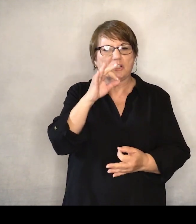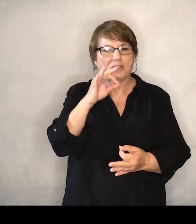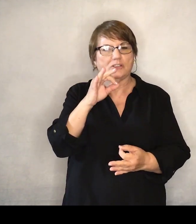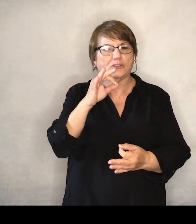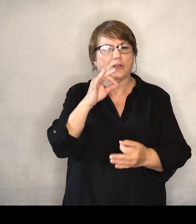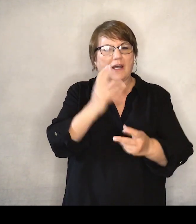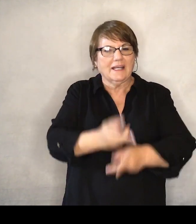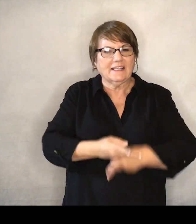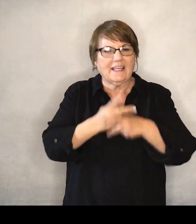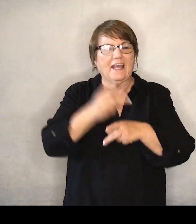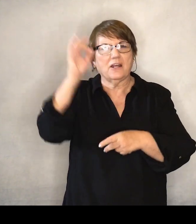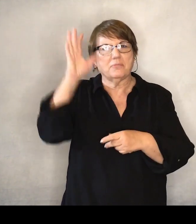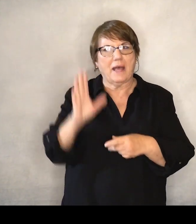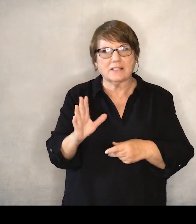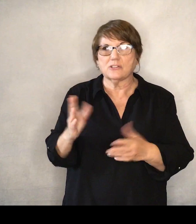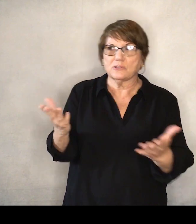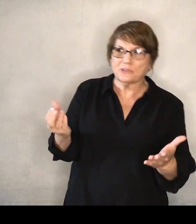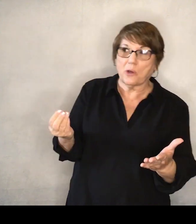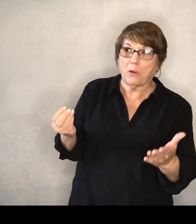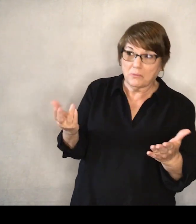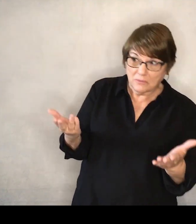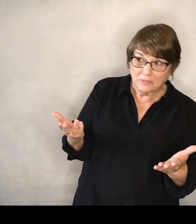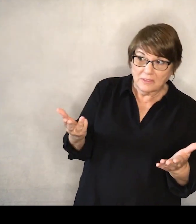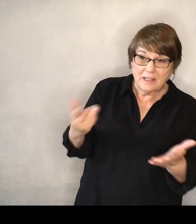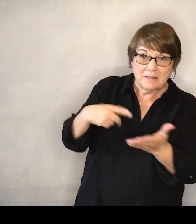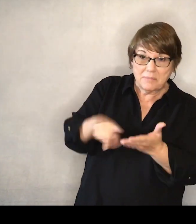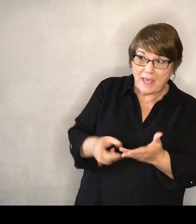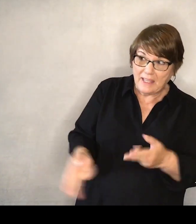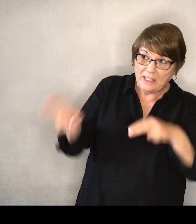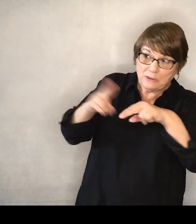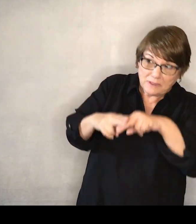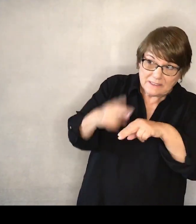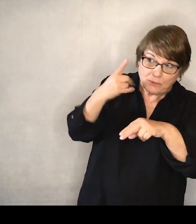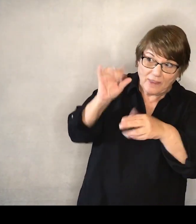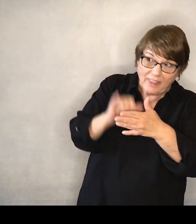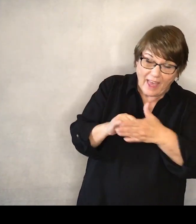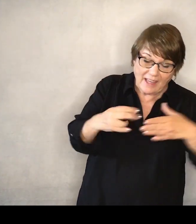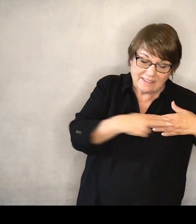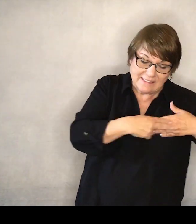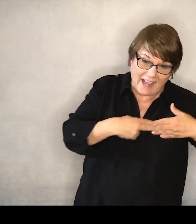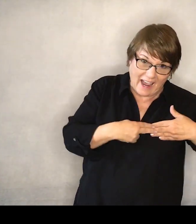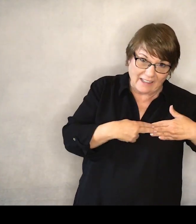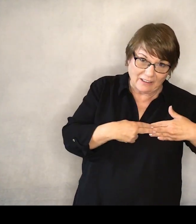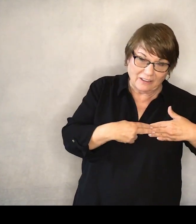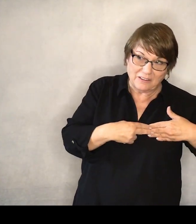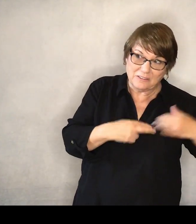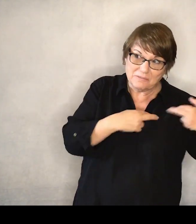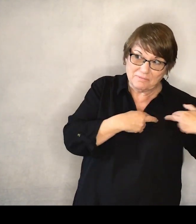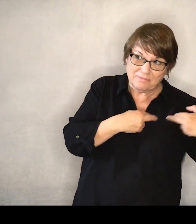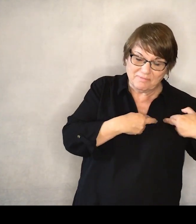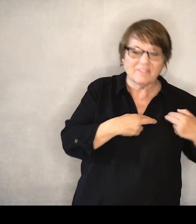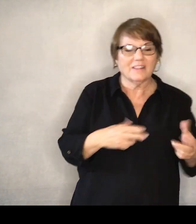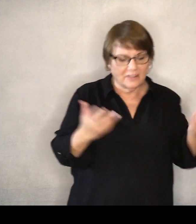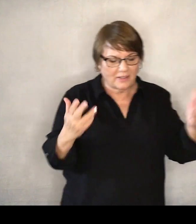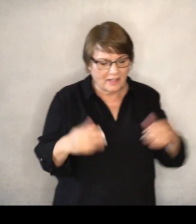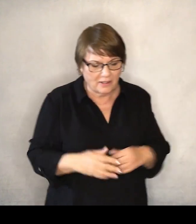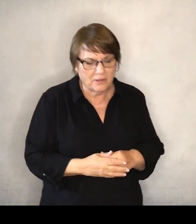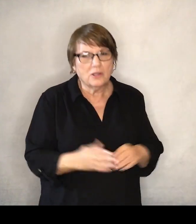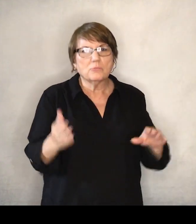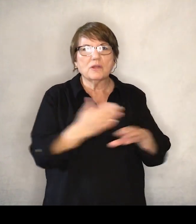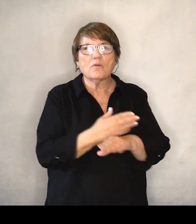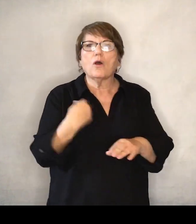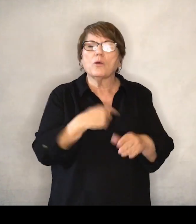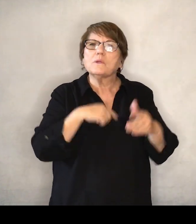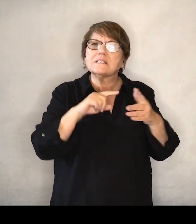it, Keenan? I just want to know. But I love having you here. I have one little small announcement before we get